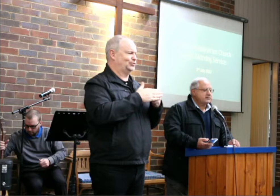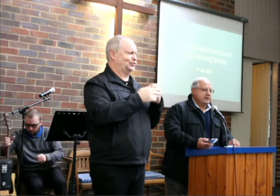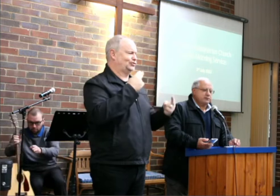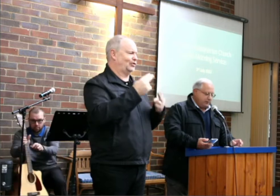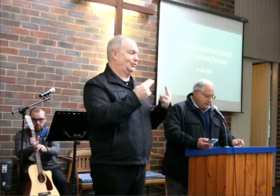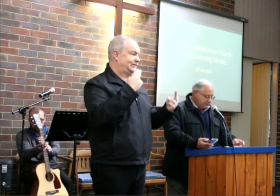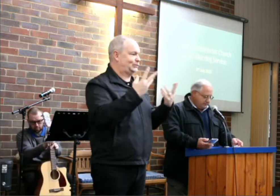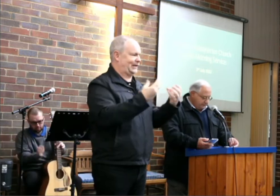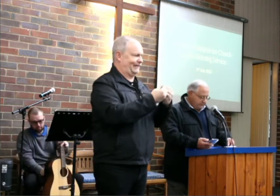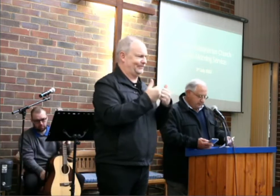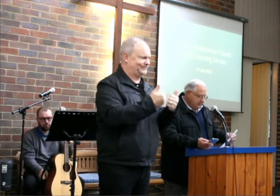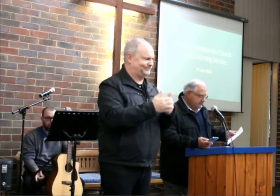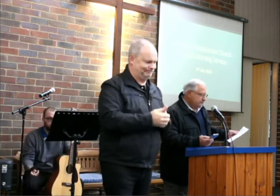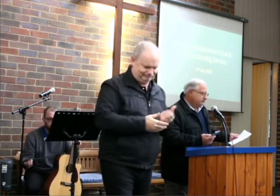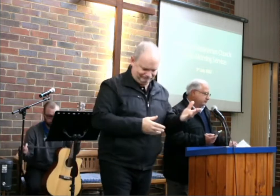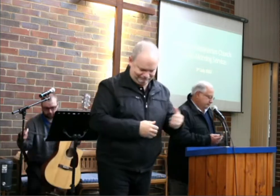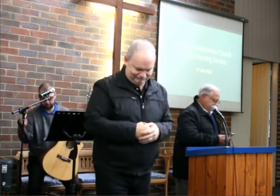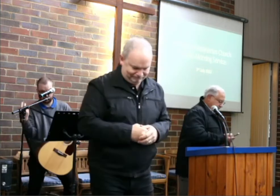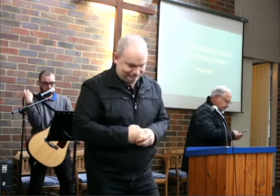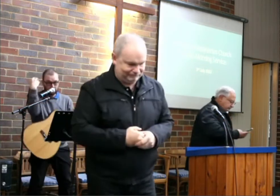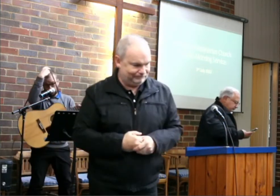Let's sing it together.